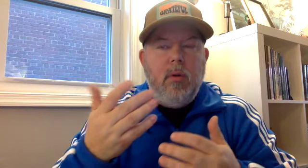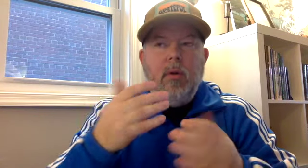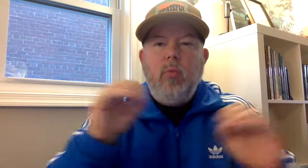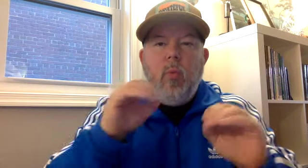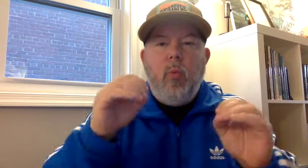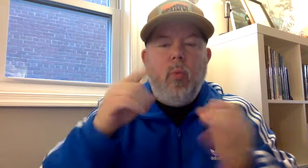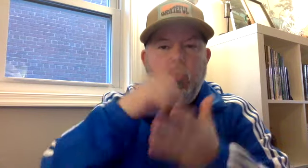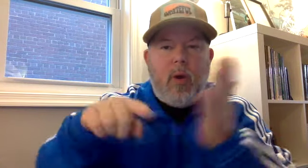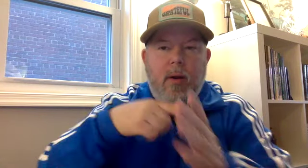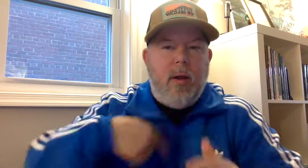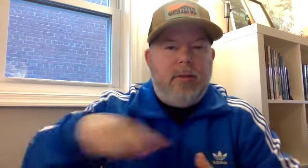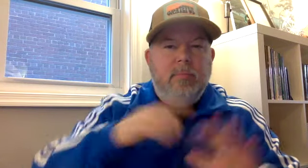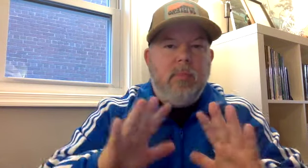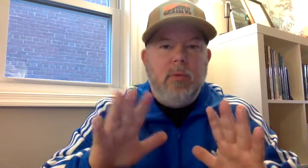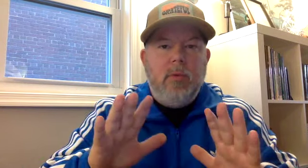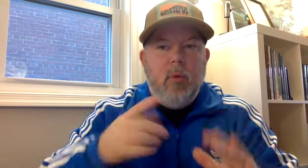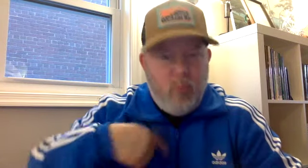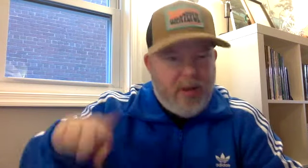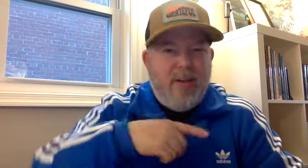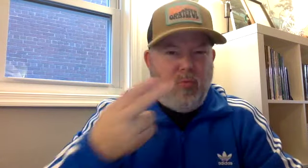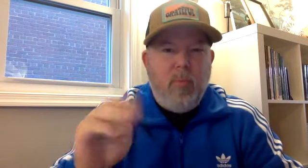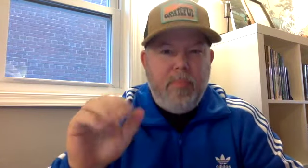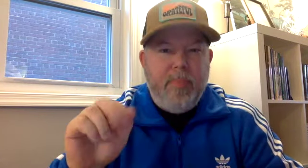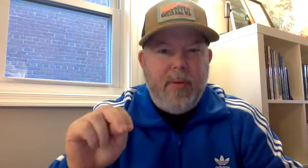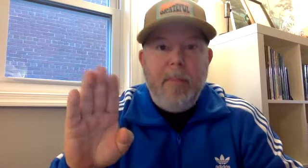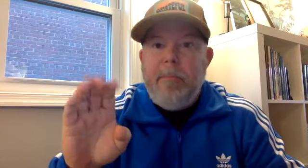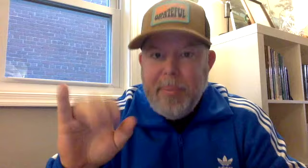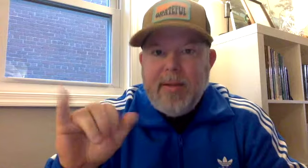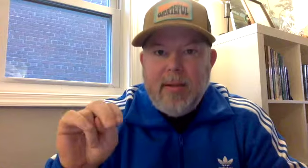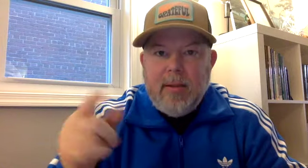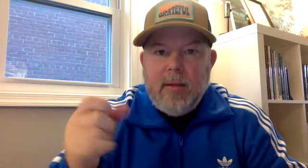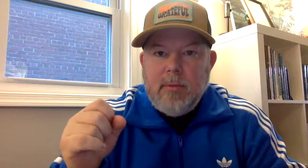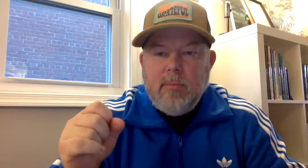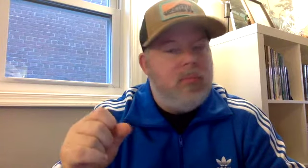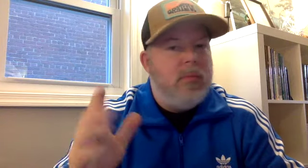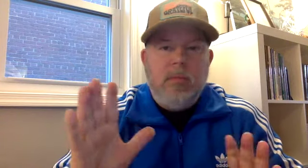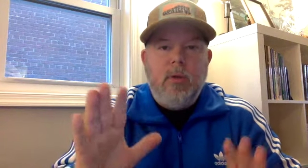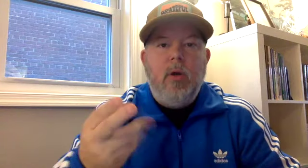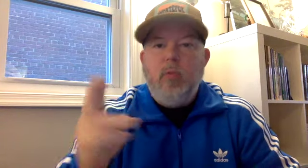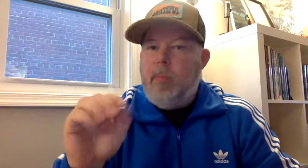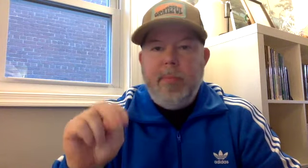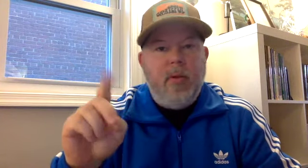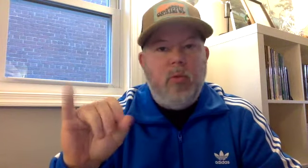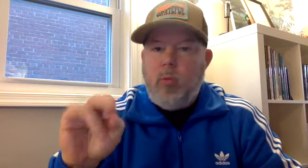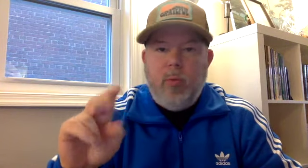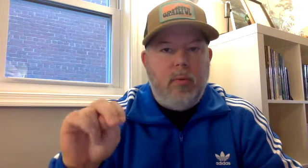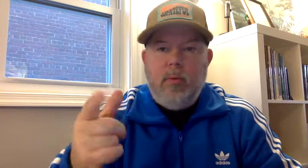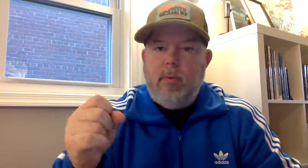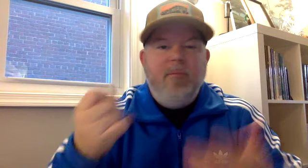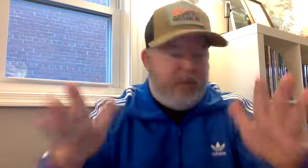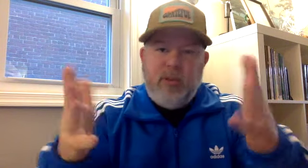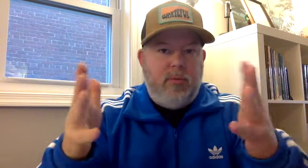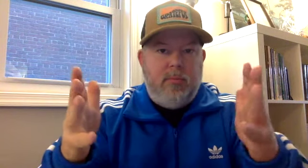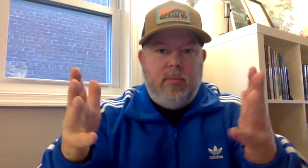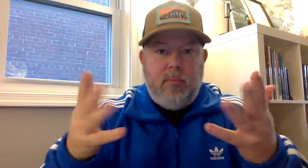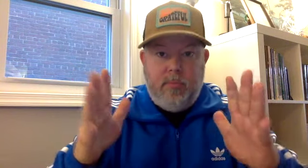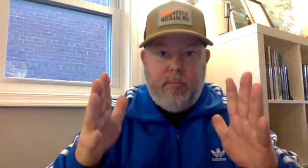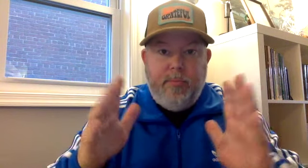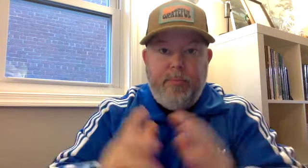version of an outraged Lindsey Graham, feigning to be outraged by the Biden administration's response to the crisis in Motion Ukraine. detected at the front So